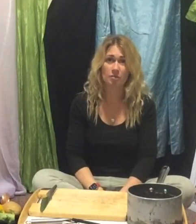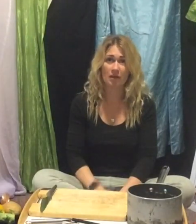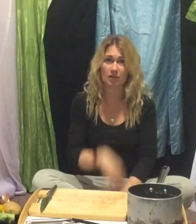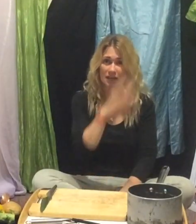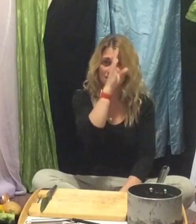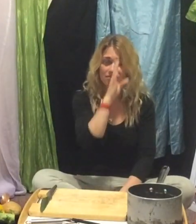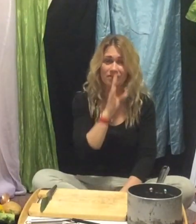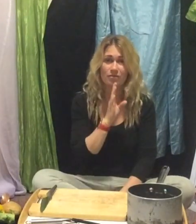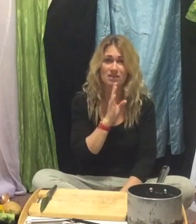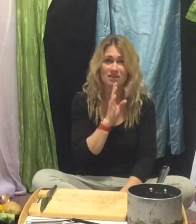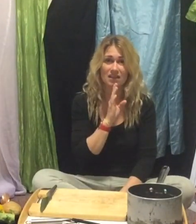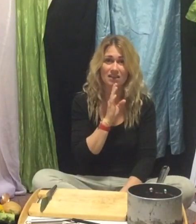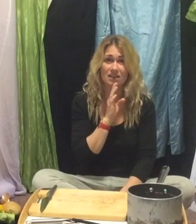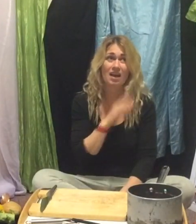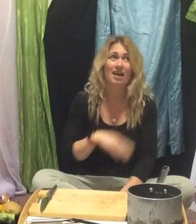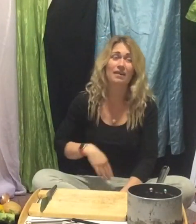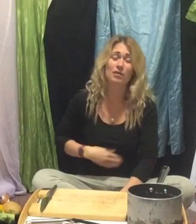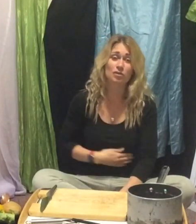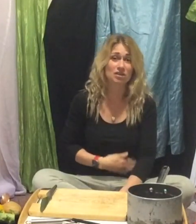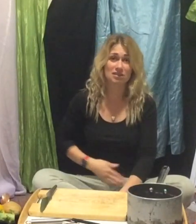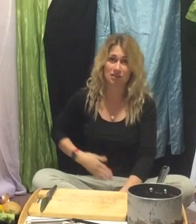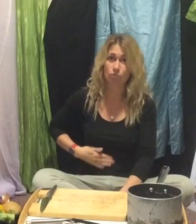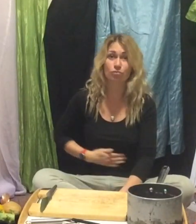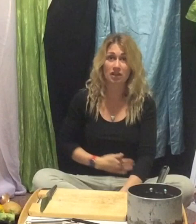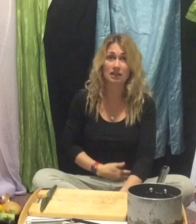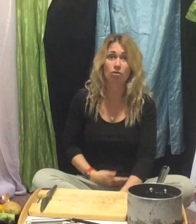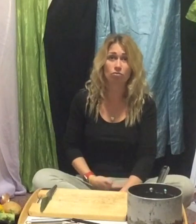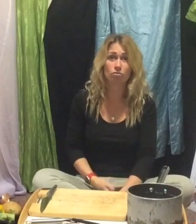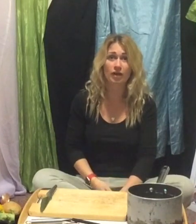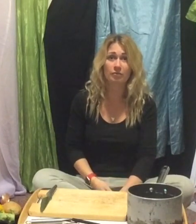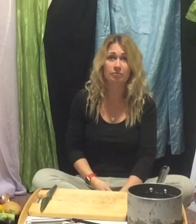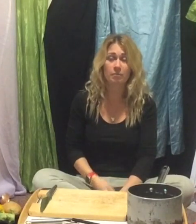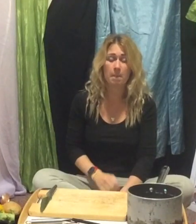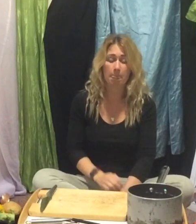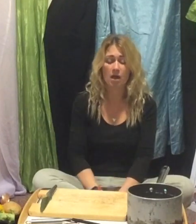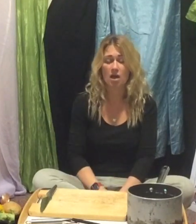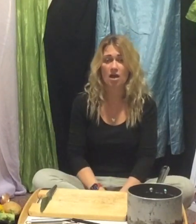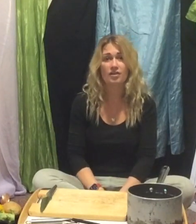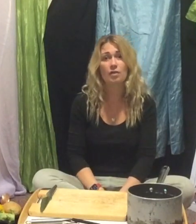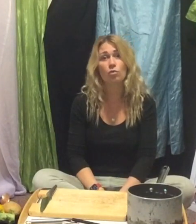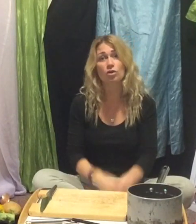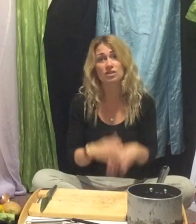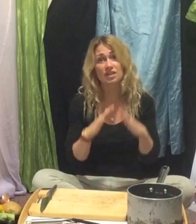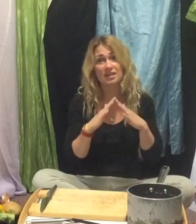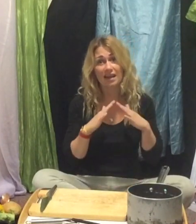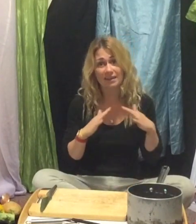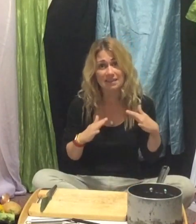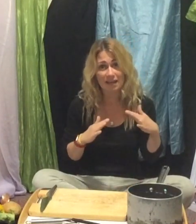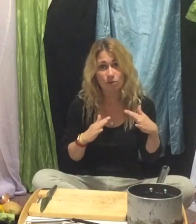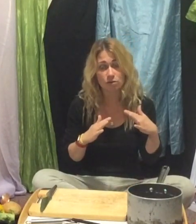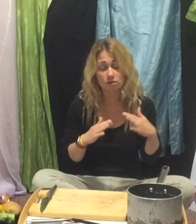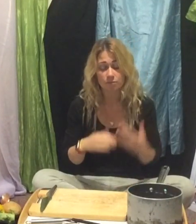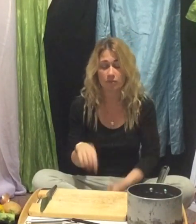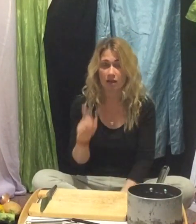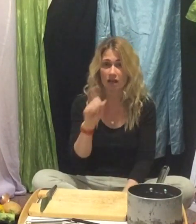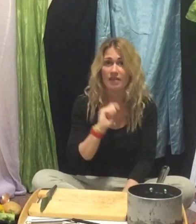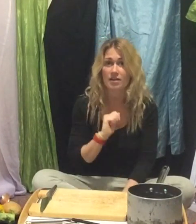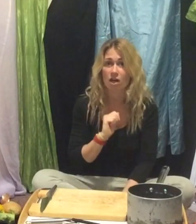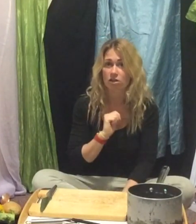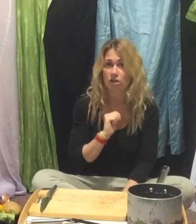men were getting very sad and they were still really hungry. They walked to the next house and they knocked on